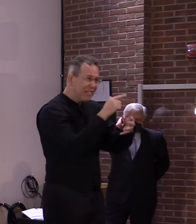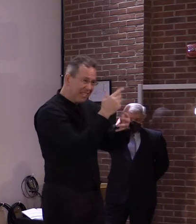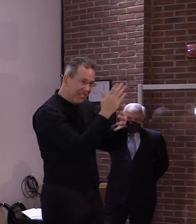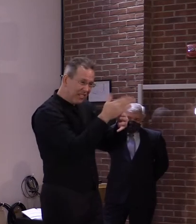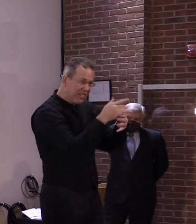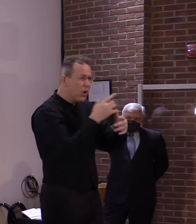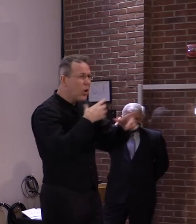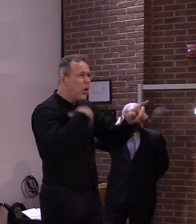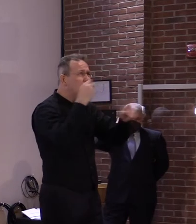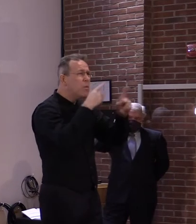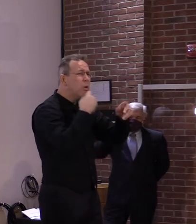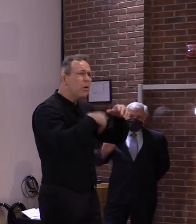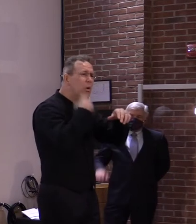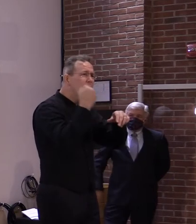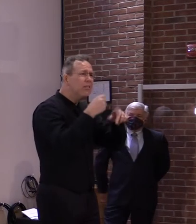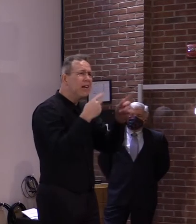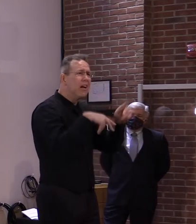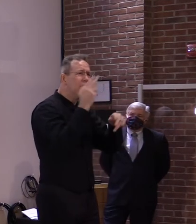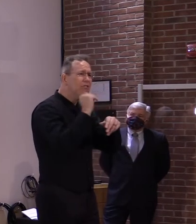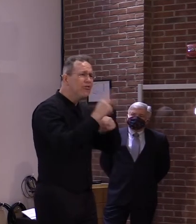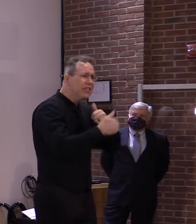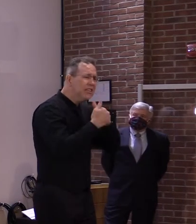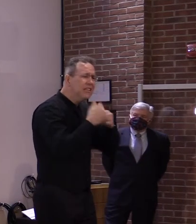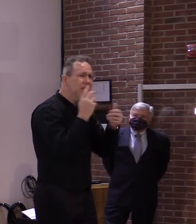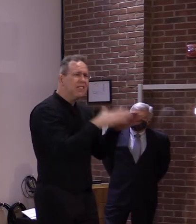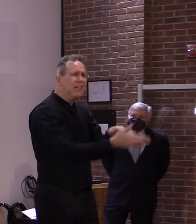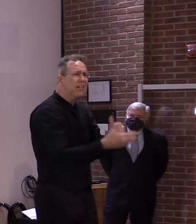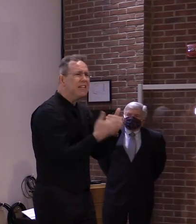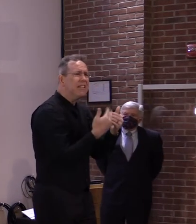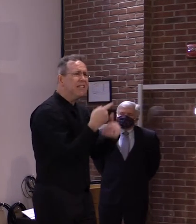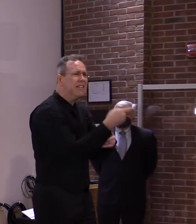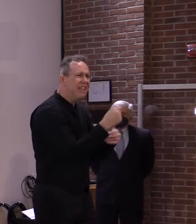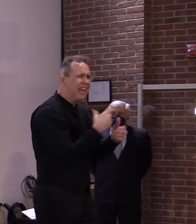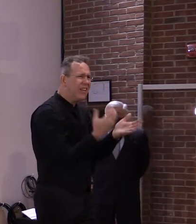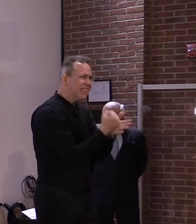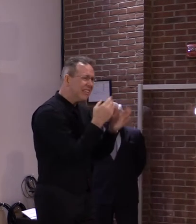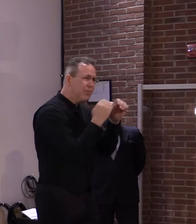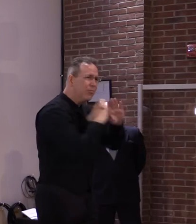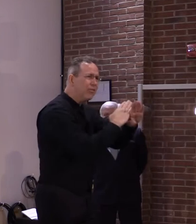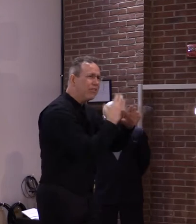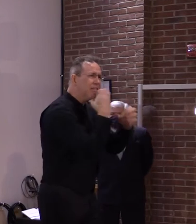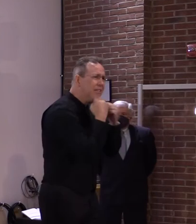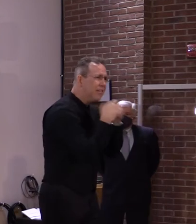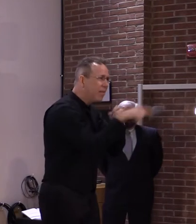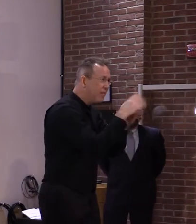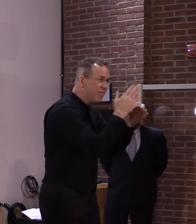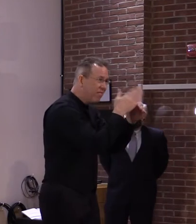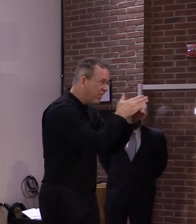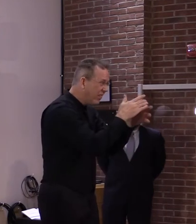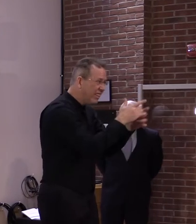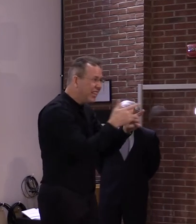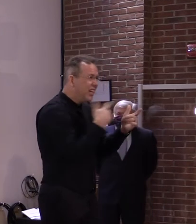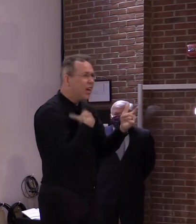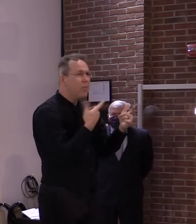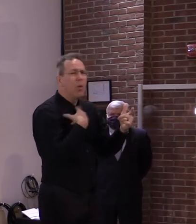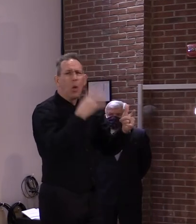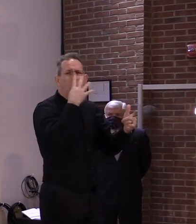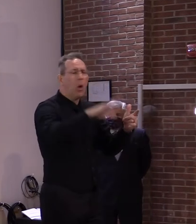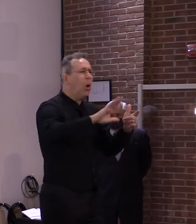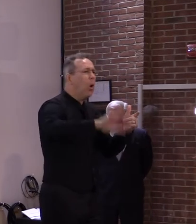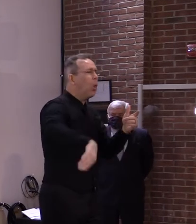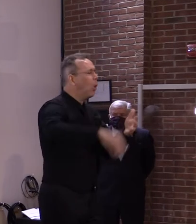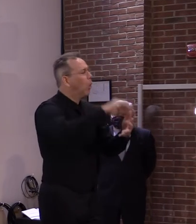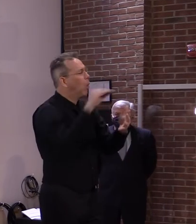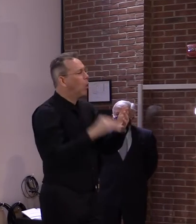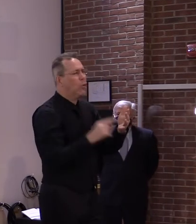so this next category will come along you know in a fairly close future we're not talking about august or september we're talking in